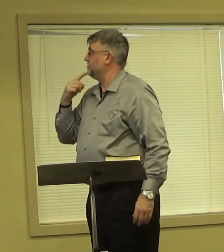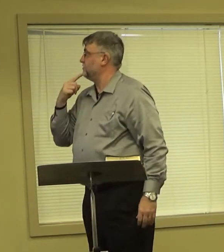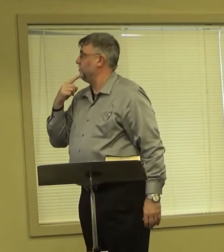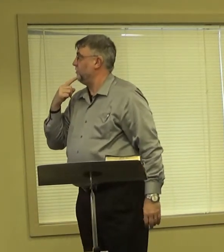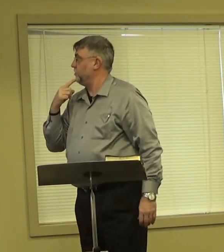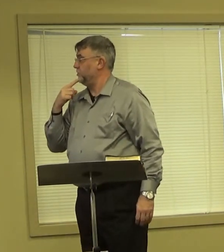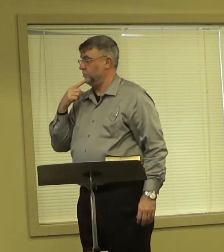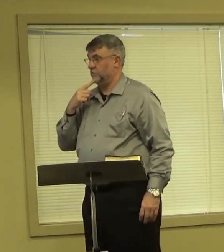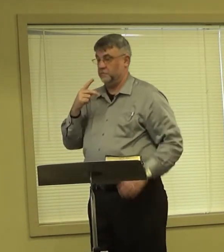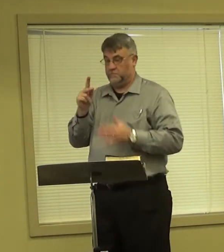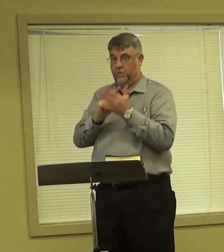1.6.